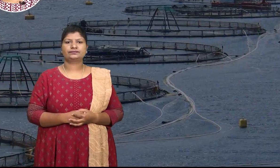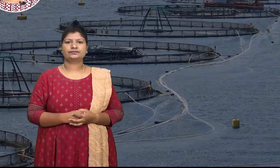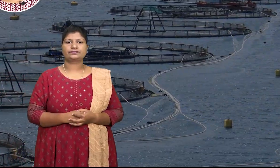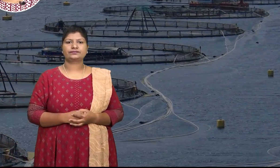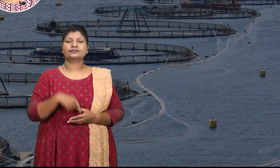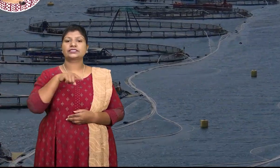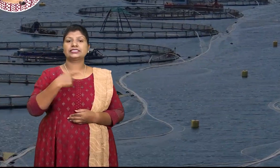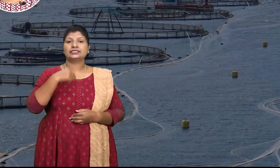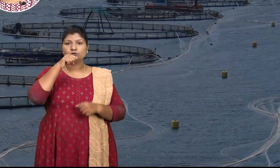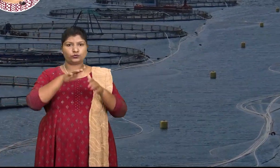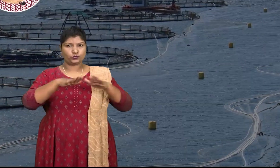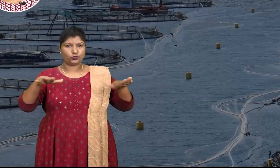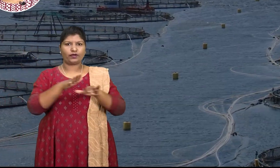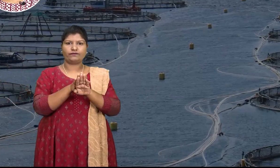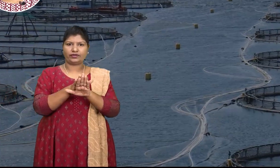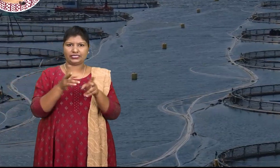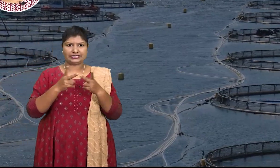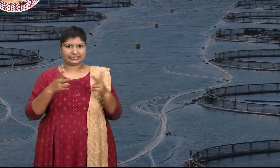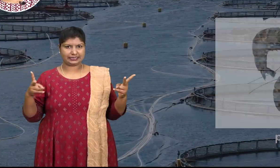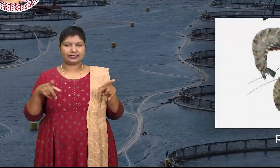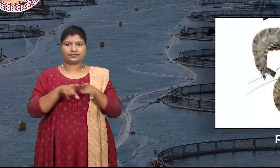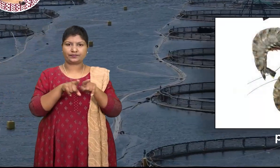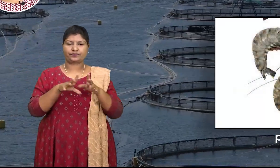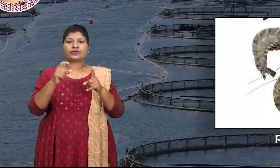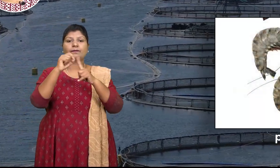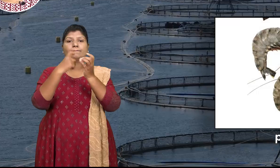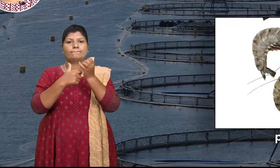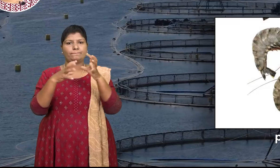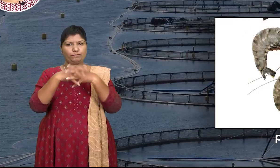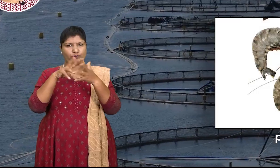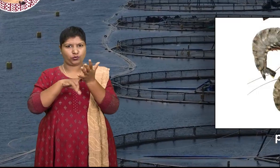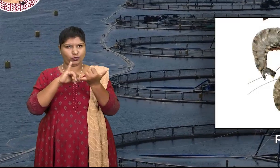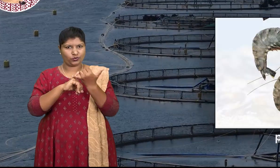Sea fishes such as prawns,